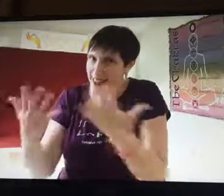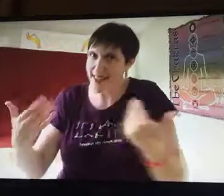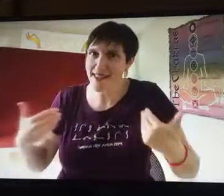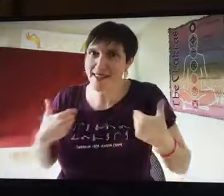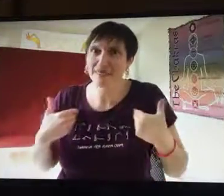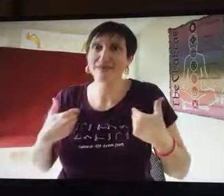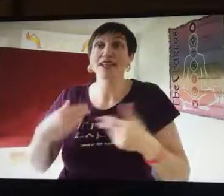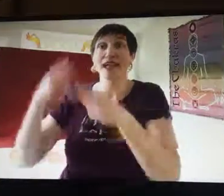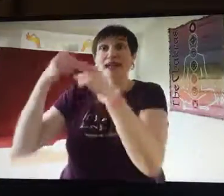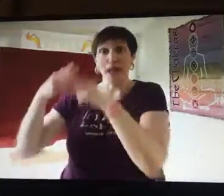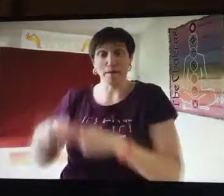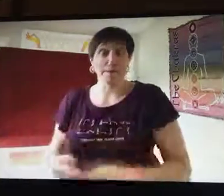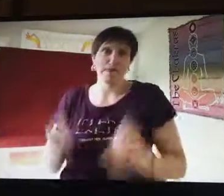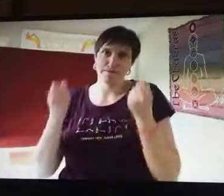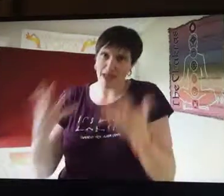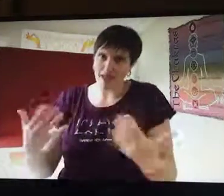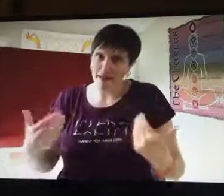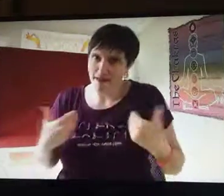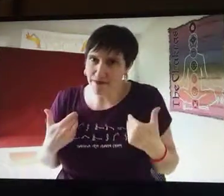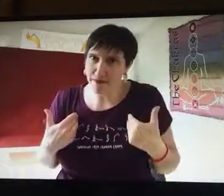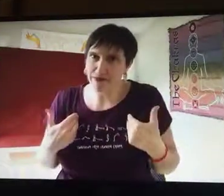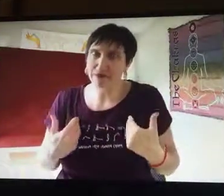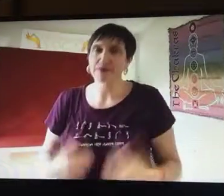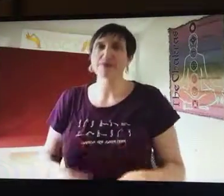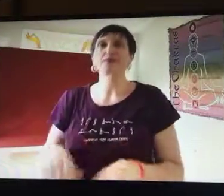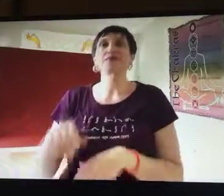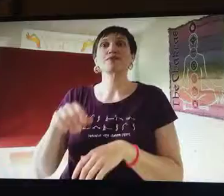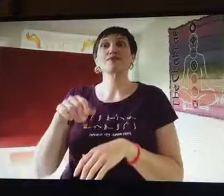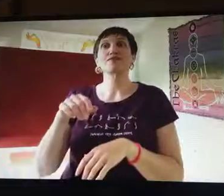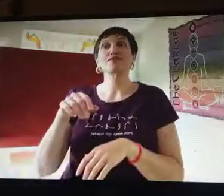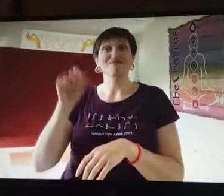Mudra is many things, is called many things.